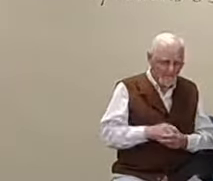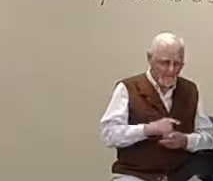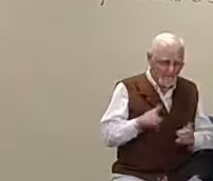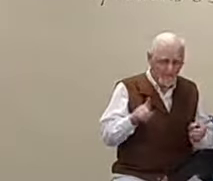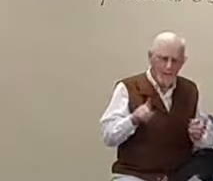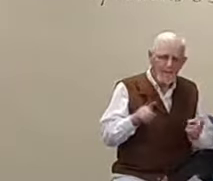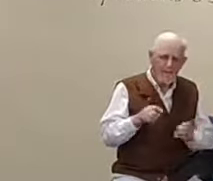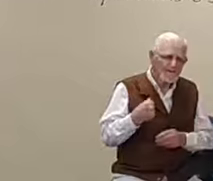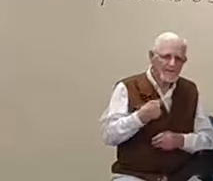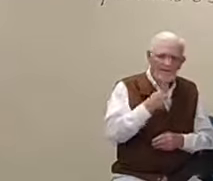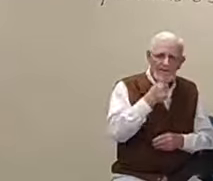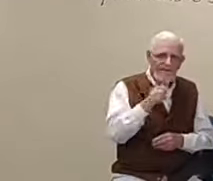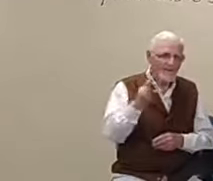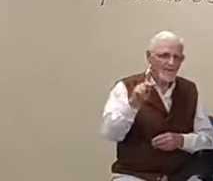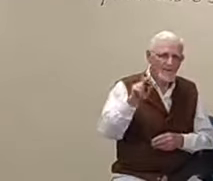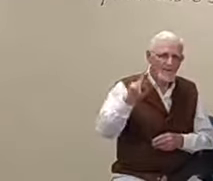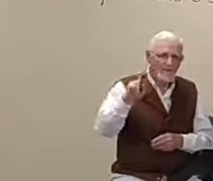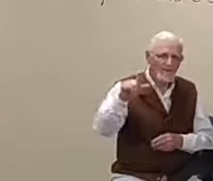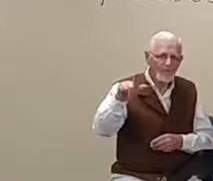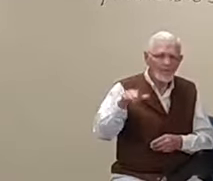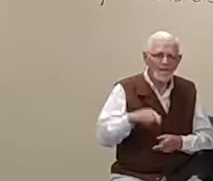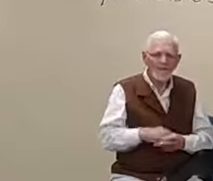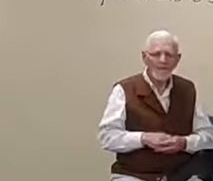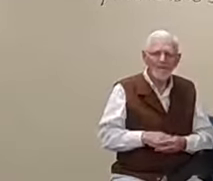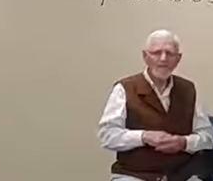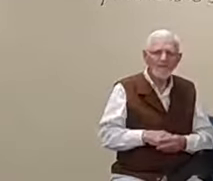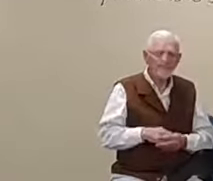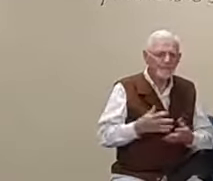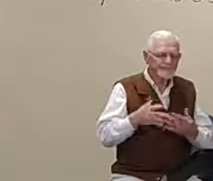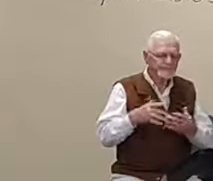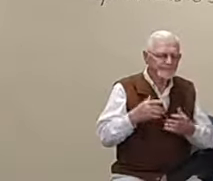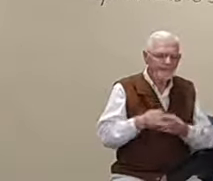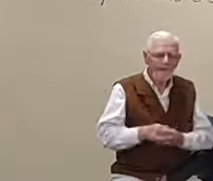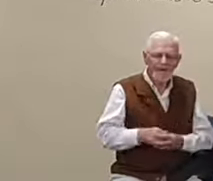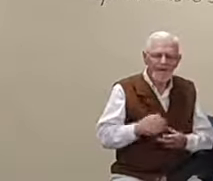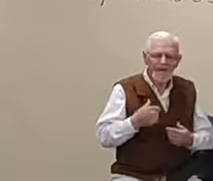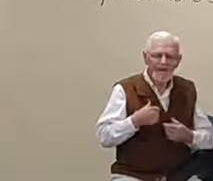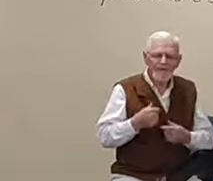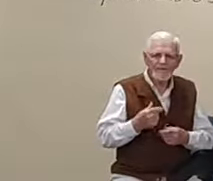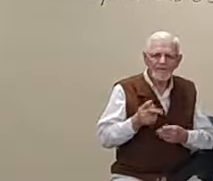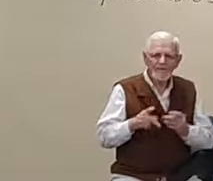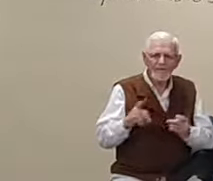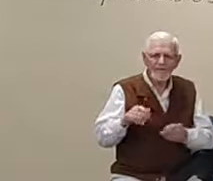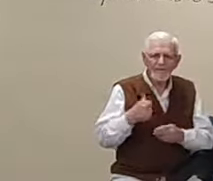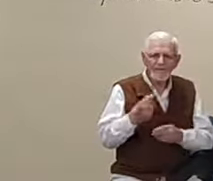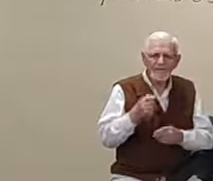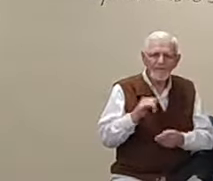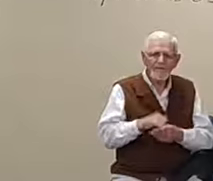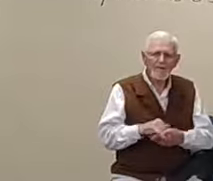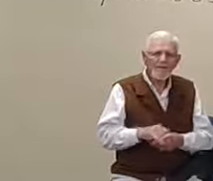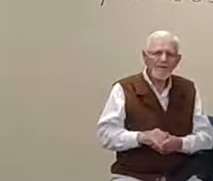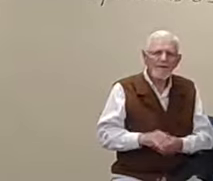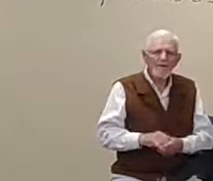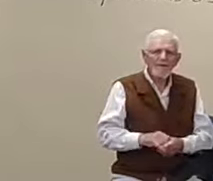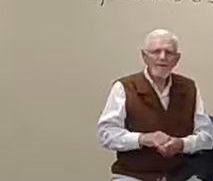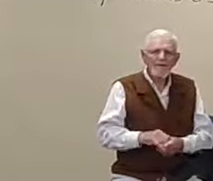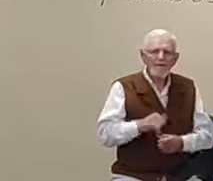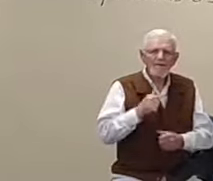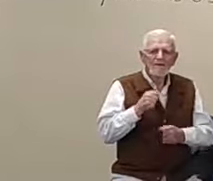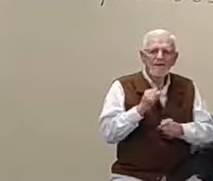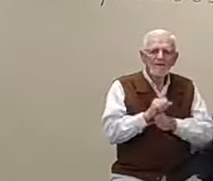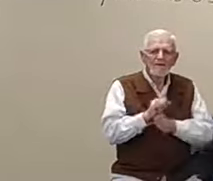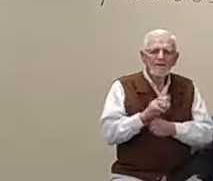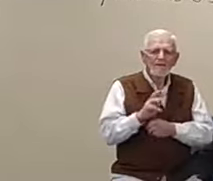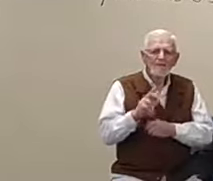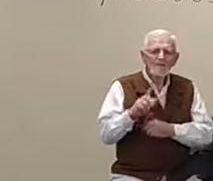the Apostle Paul, all right? So, you know, anyway, I've had guys try to do that, and it's just, it doesn't go across